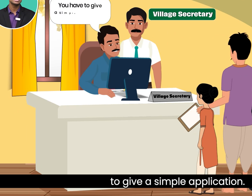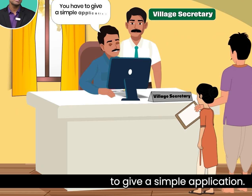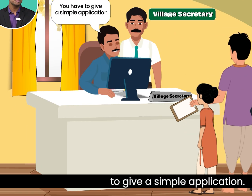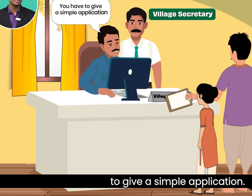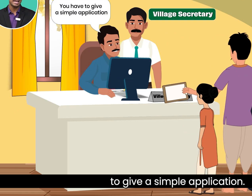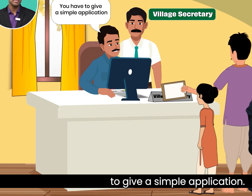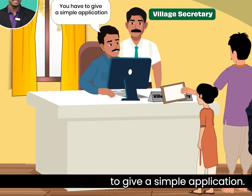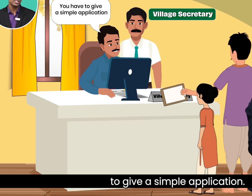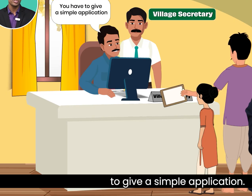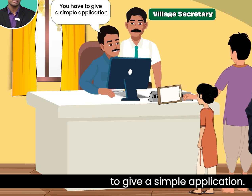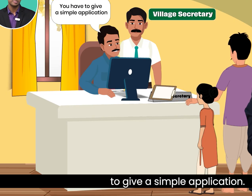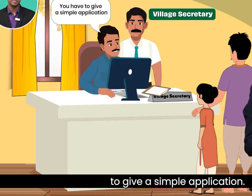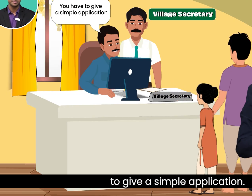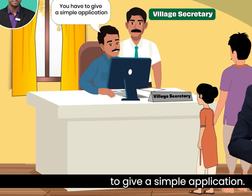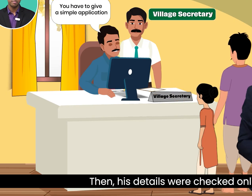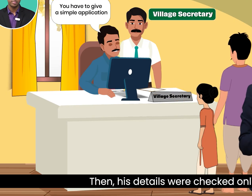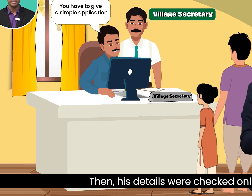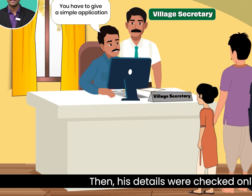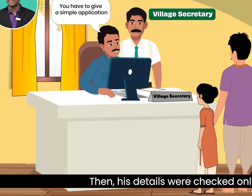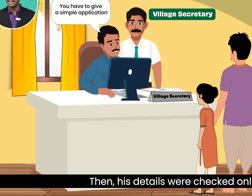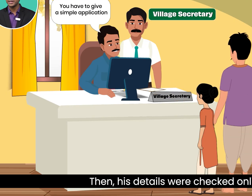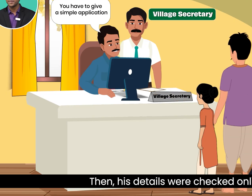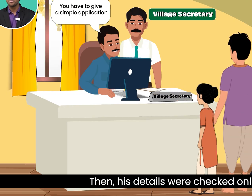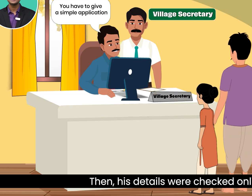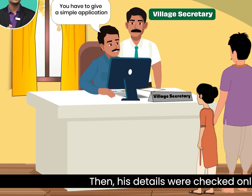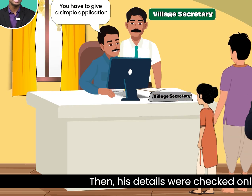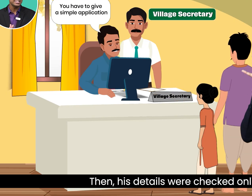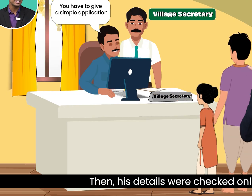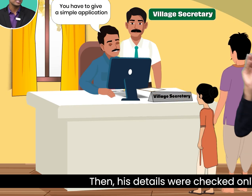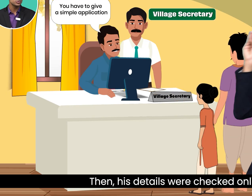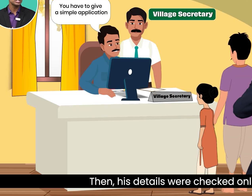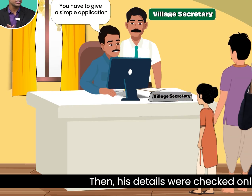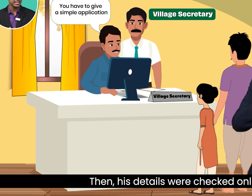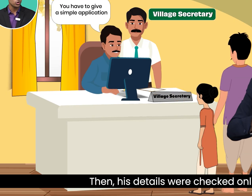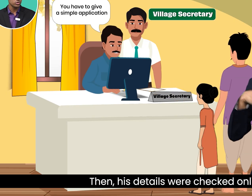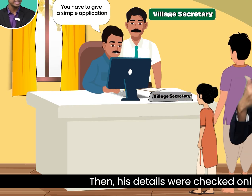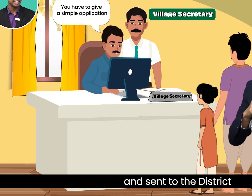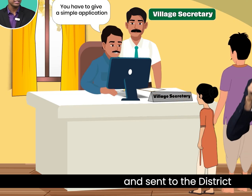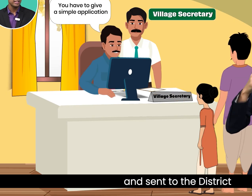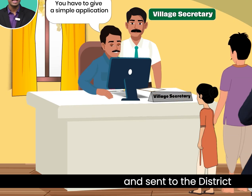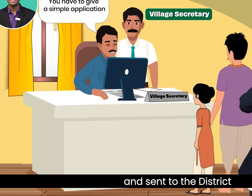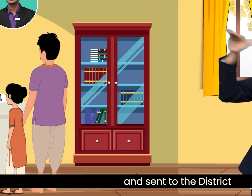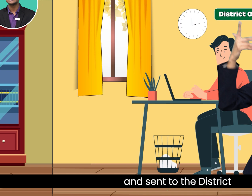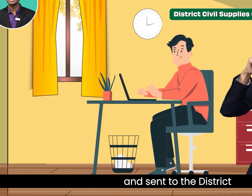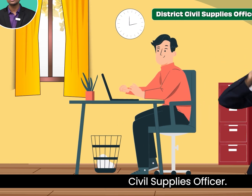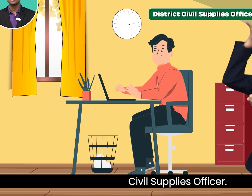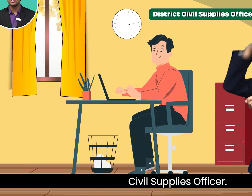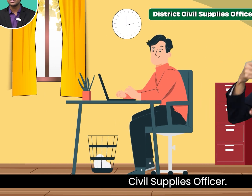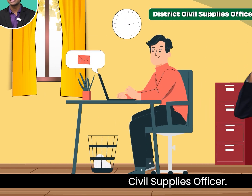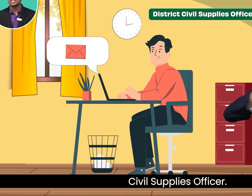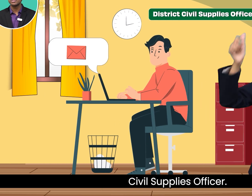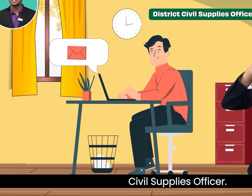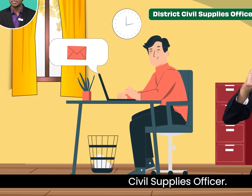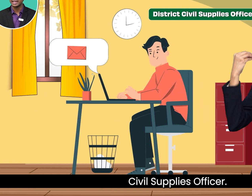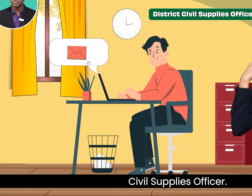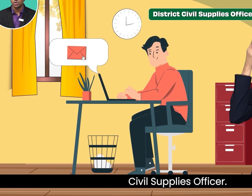to give a simple application. Then, his details were checked online and sent to the